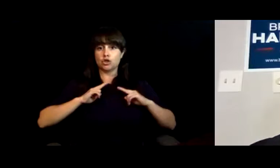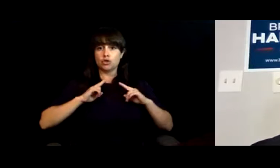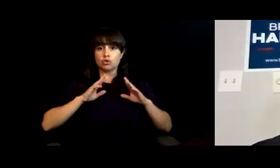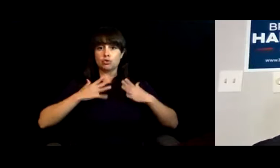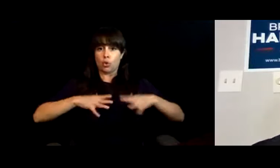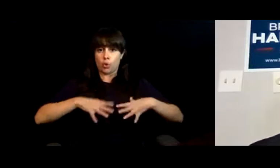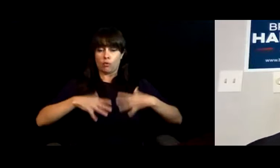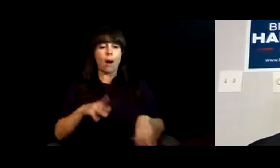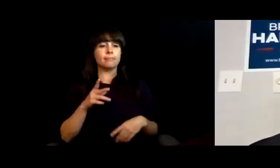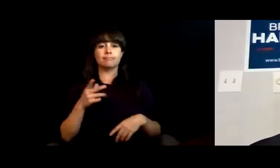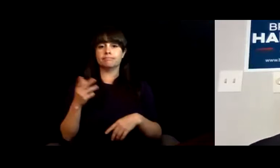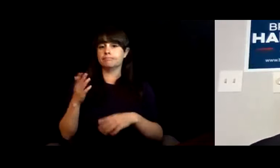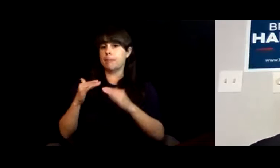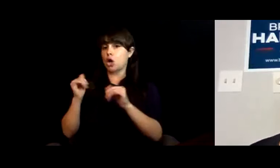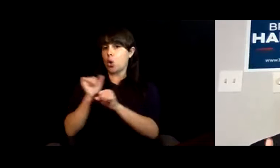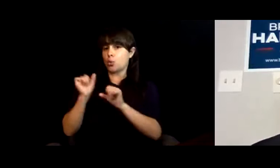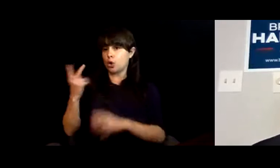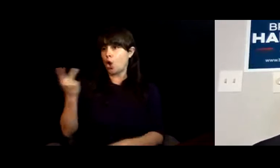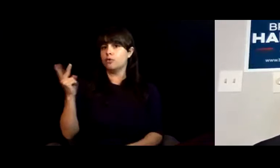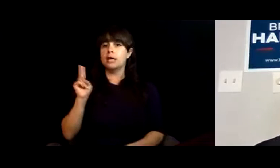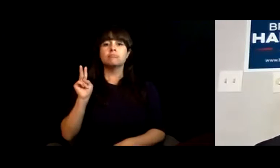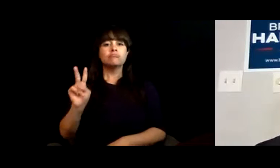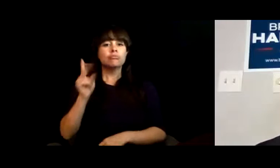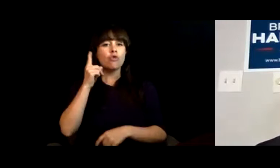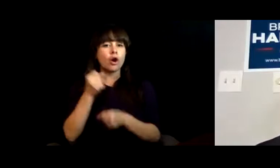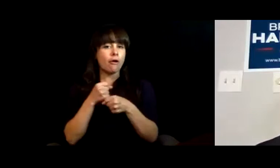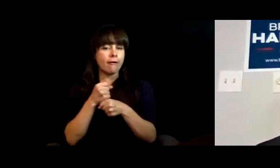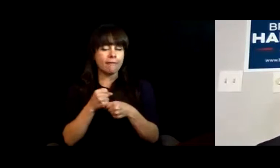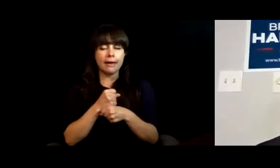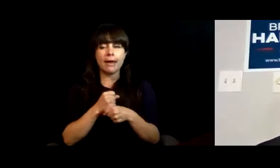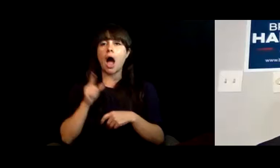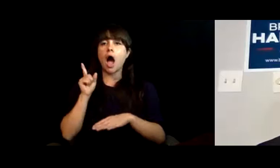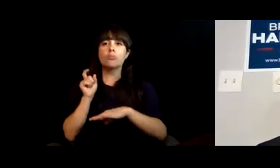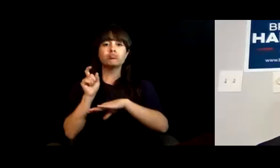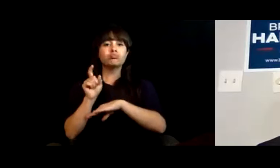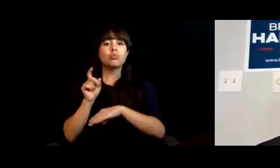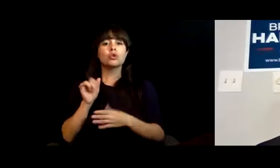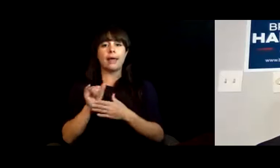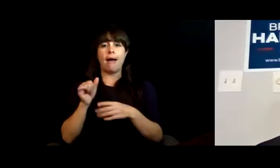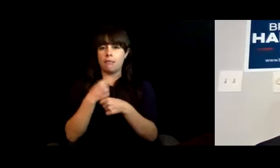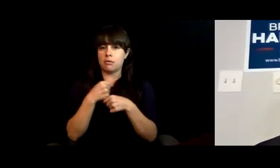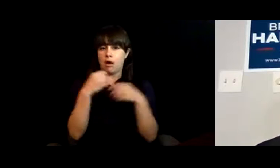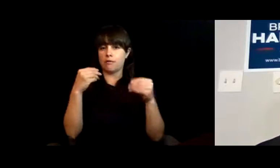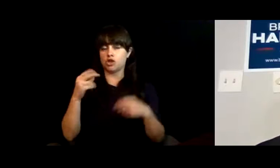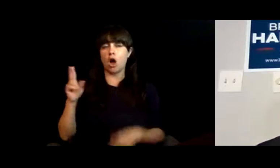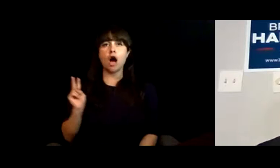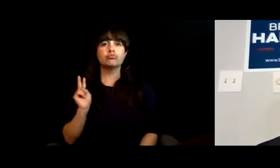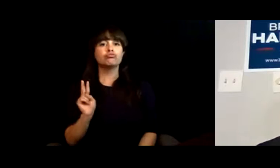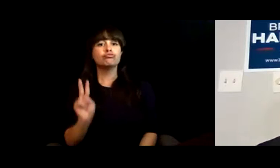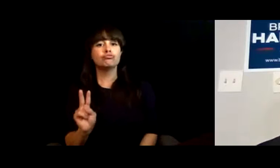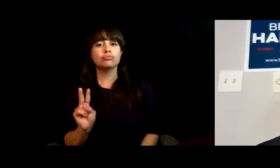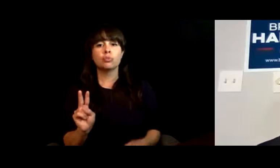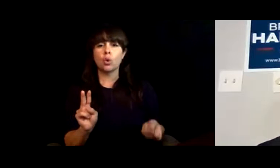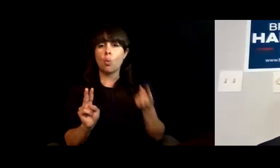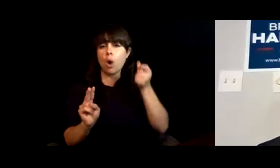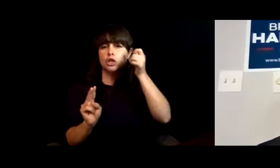grab a cup of coffee. And as we were approaching this coffee shop over in the Farragut North area, gentleman who was